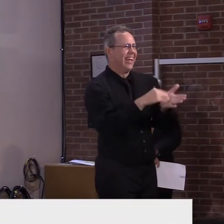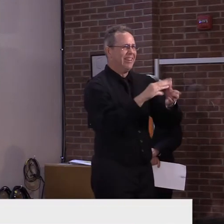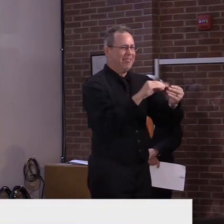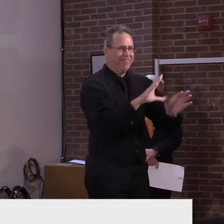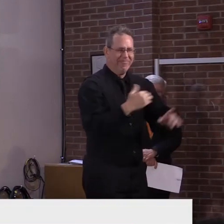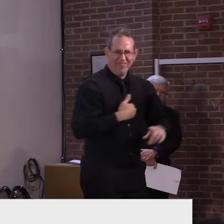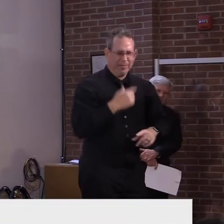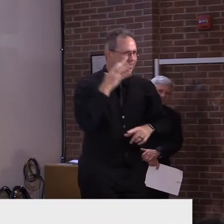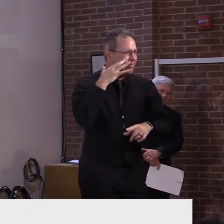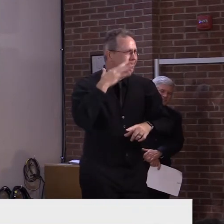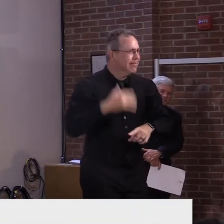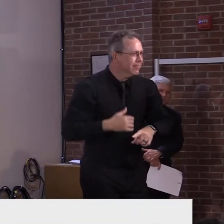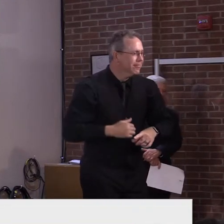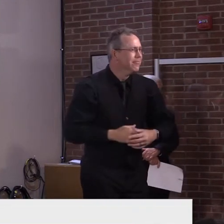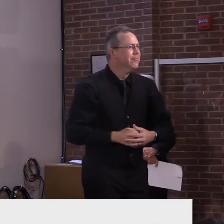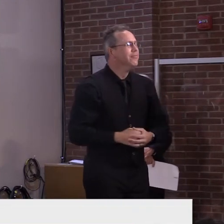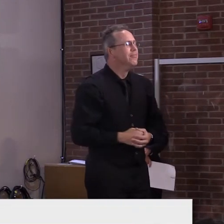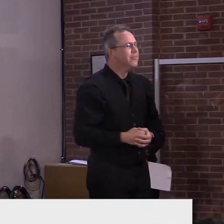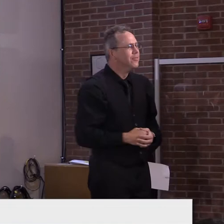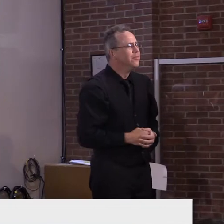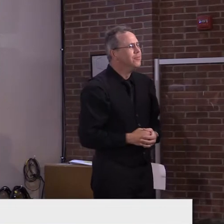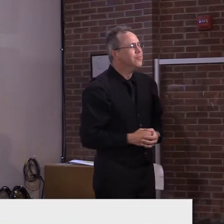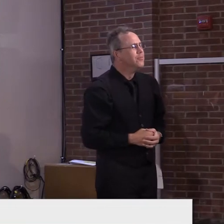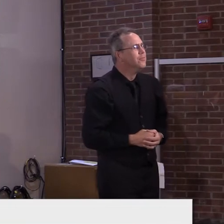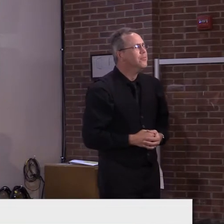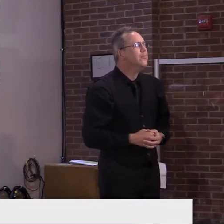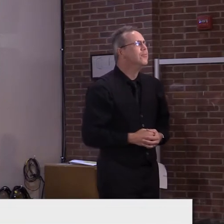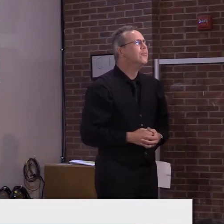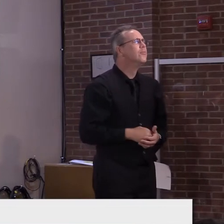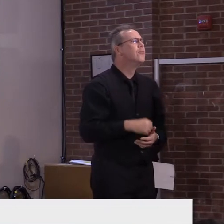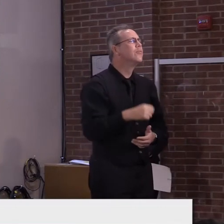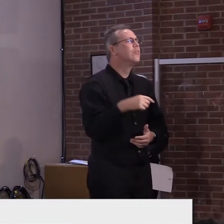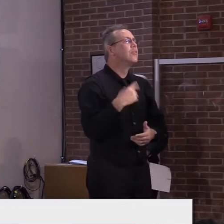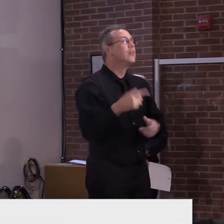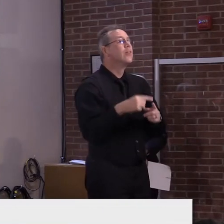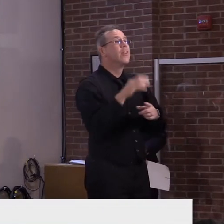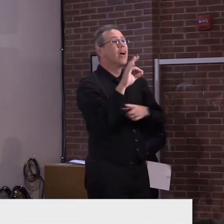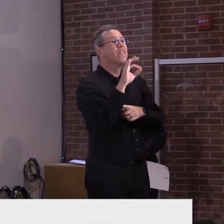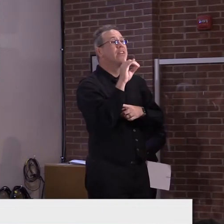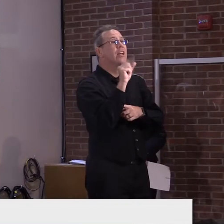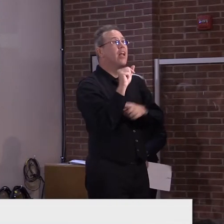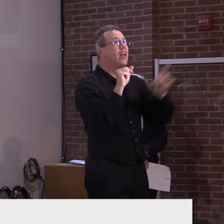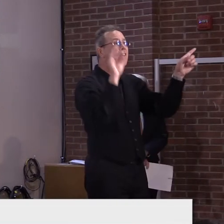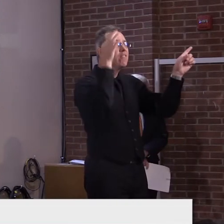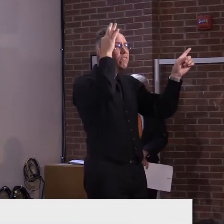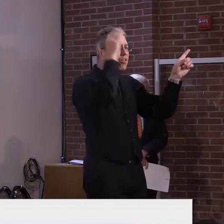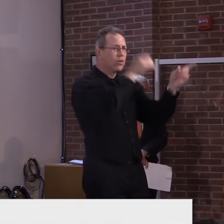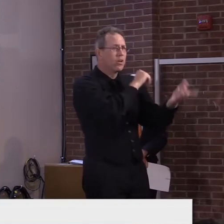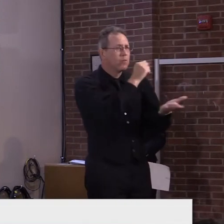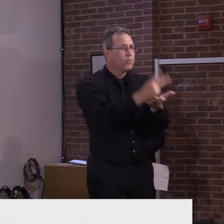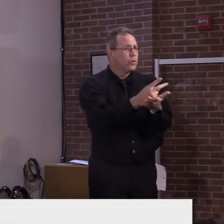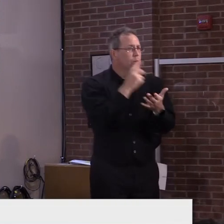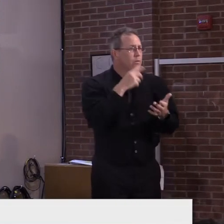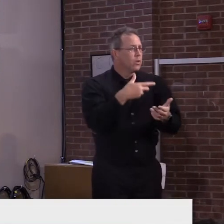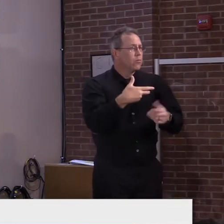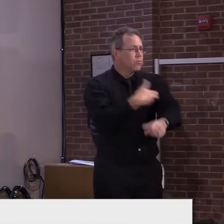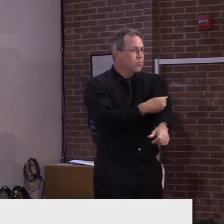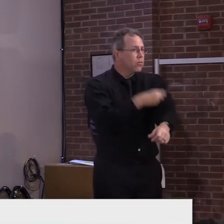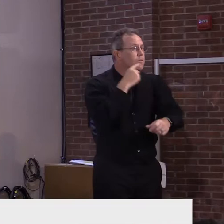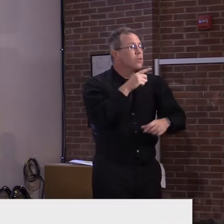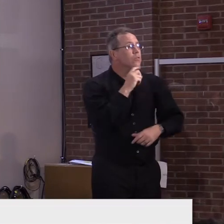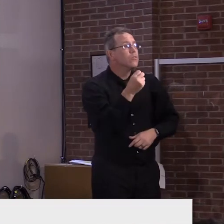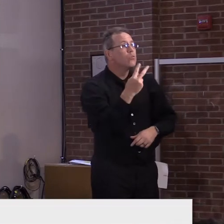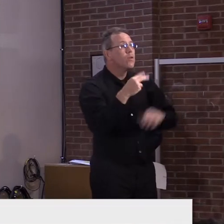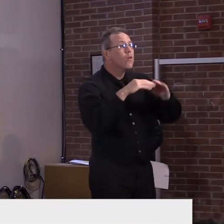And we're eagerly awaiting FDA approval of the vaccine for kids under 12 and hope that will happen within the next